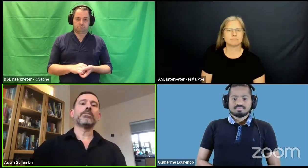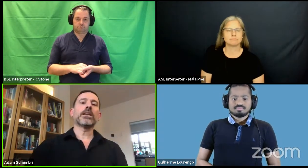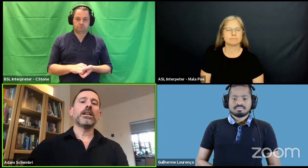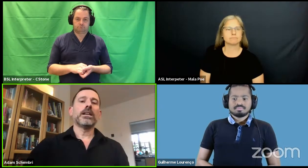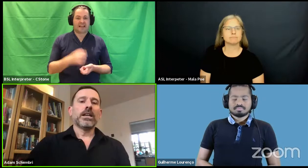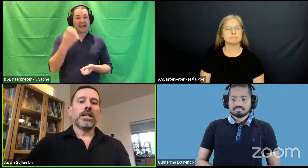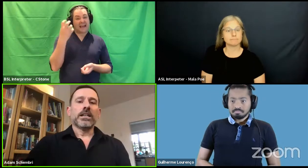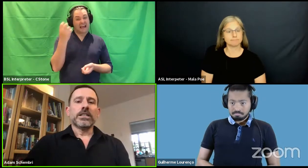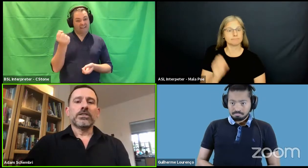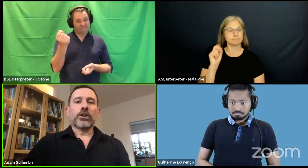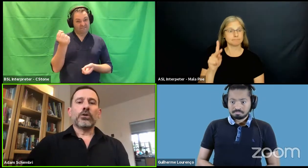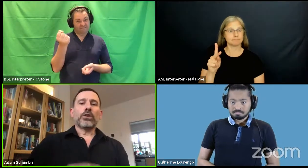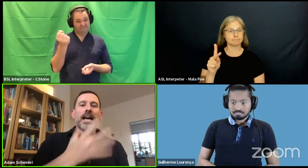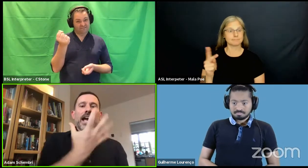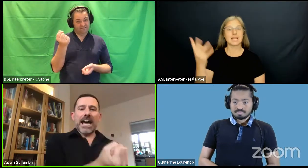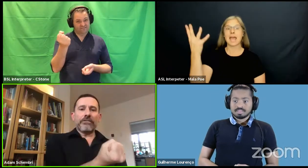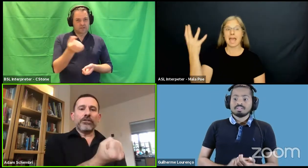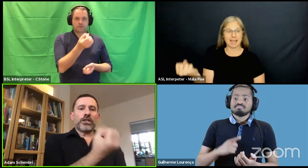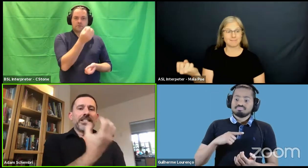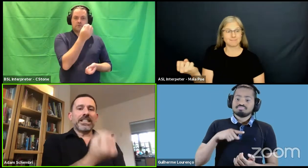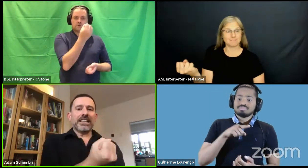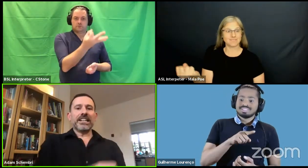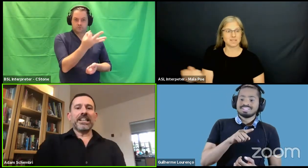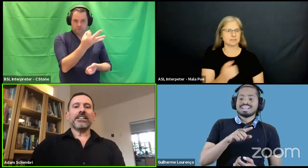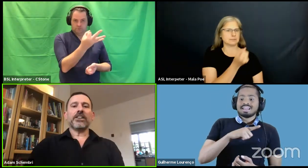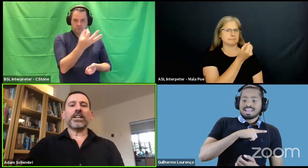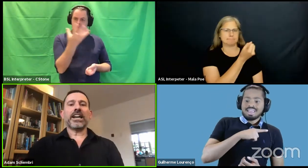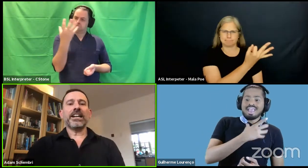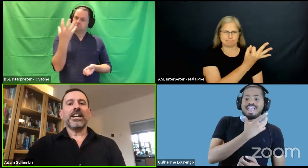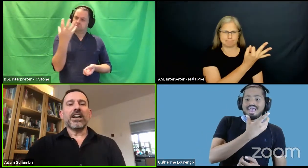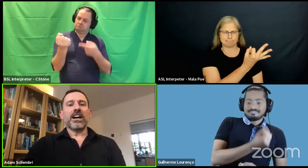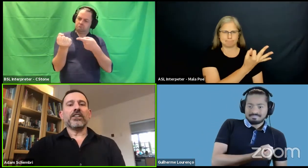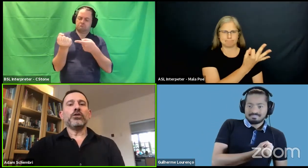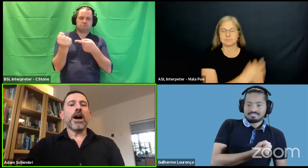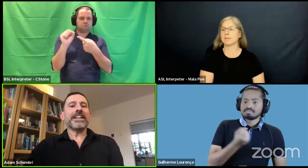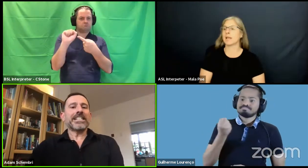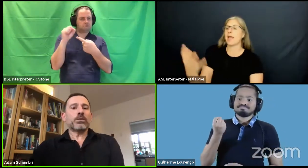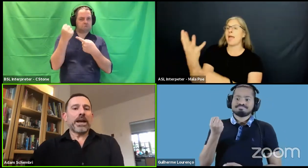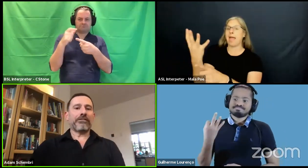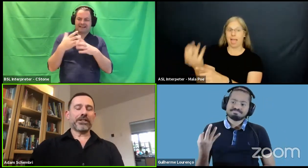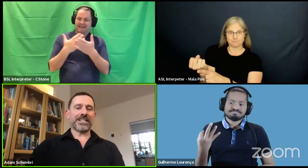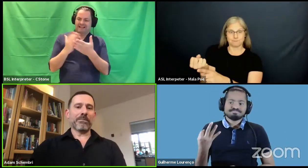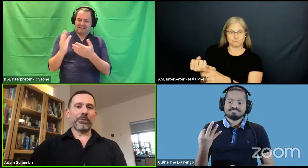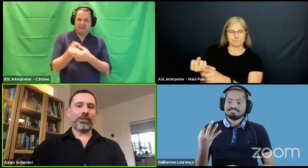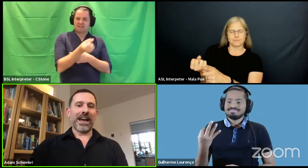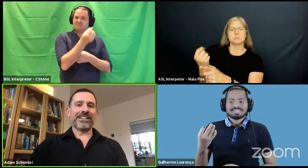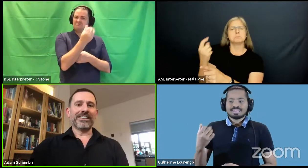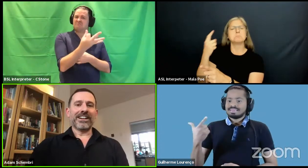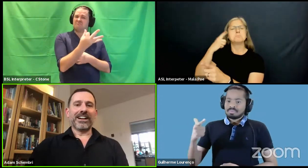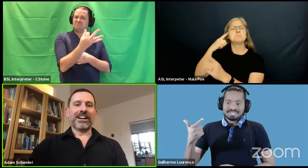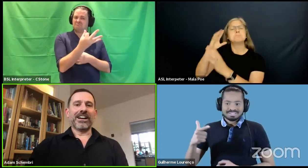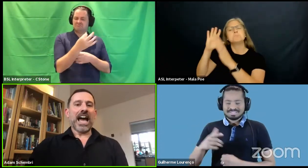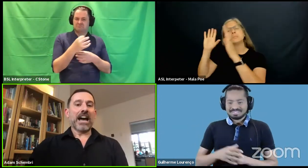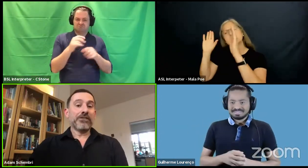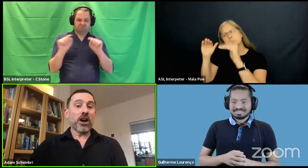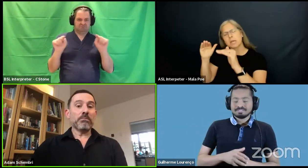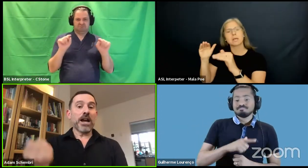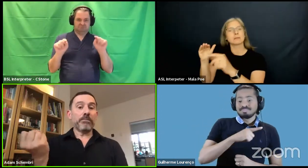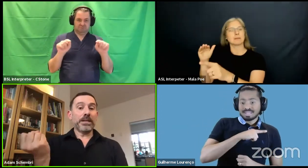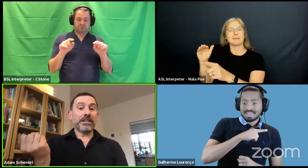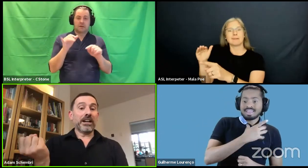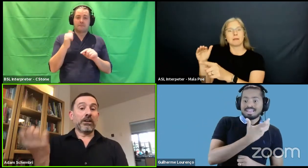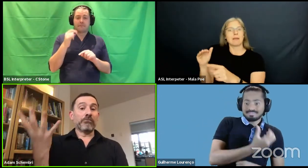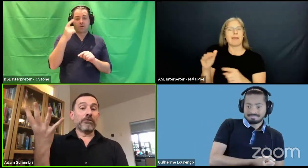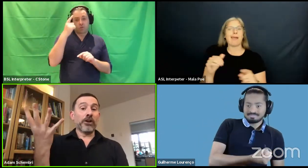Okay. So have, you can see clearly, okay. You might expect, for example, that have not